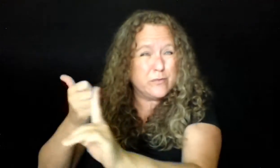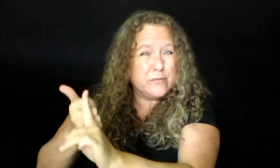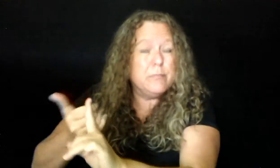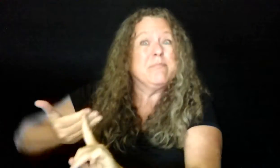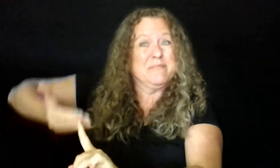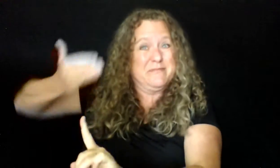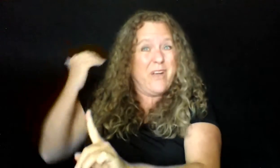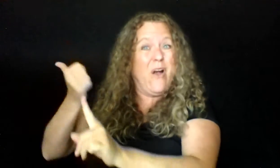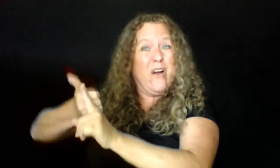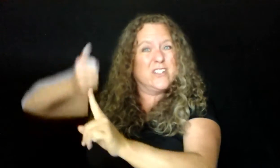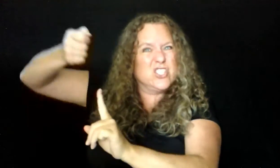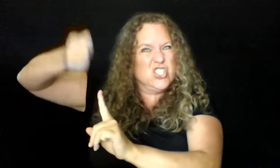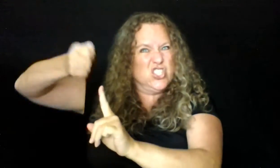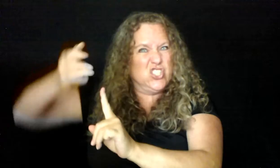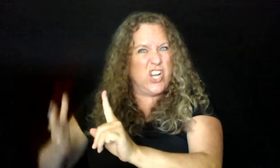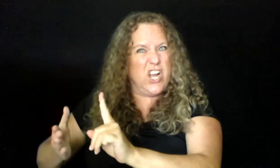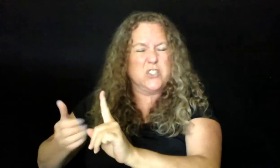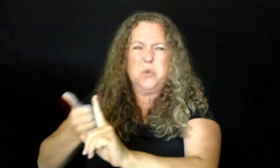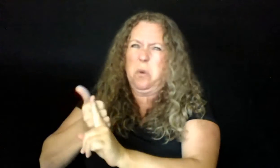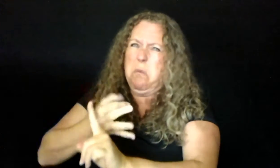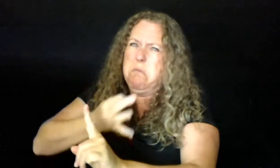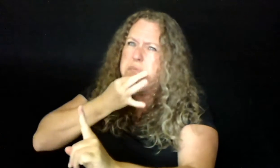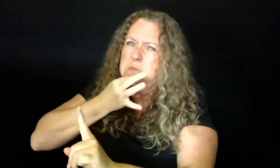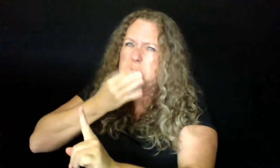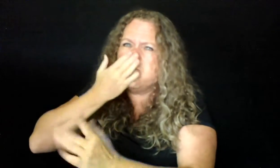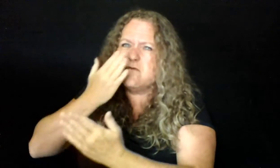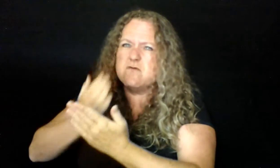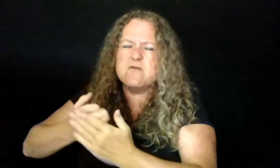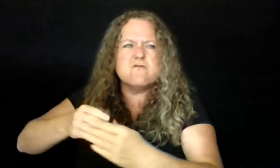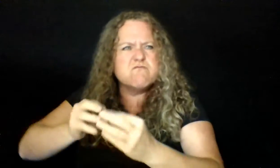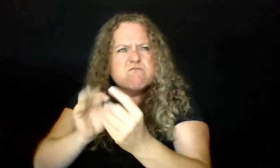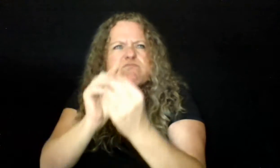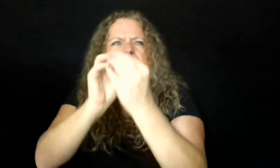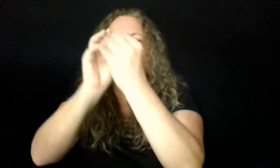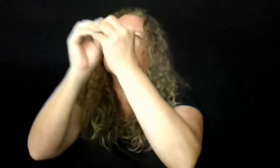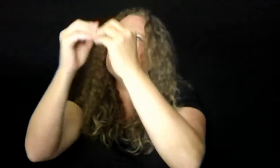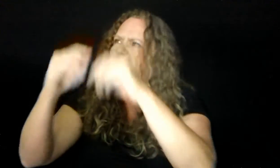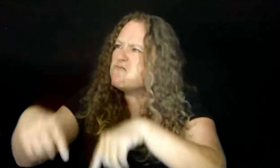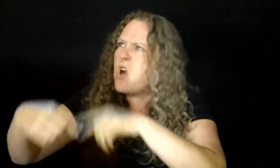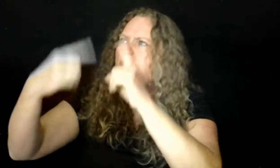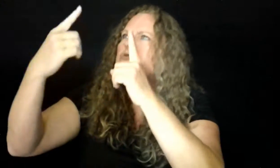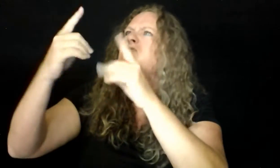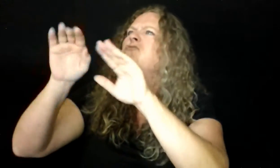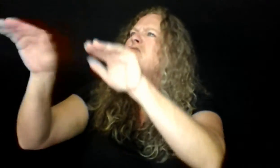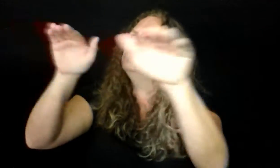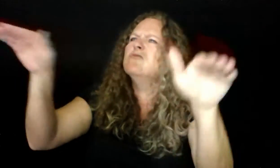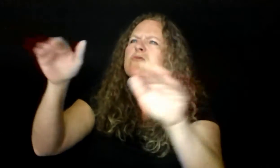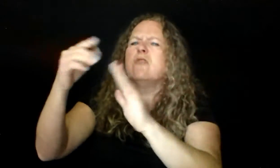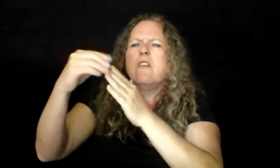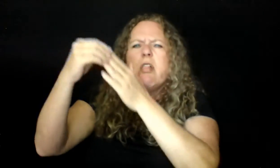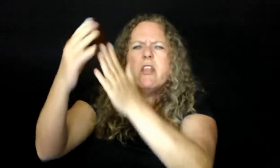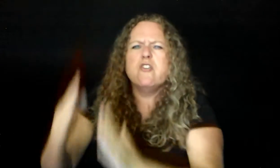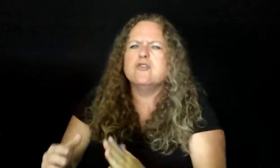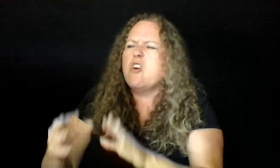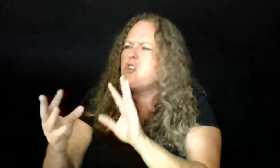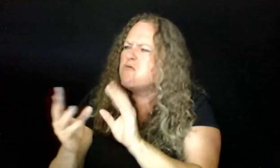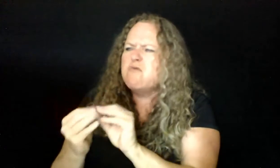judge. And so Paul, he begins to argue with them, and he begins to talk to these different leaders, and he finally appeals his case because he